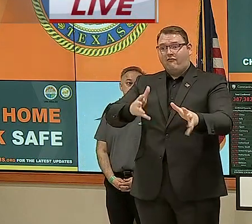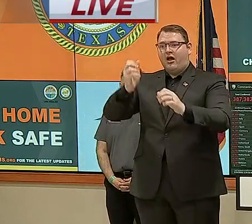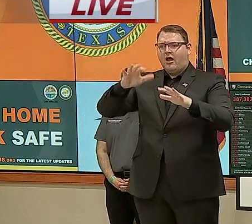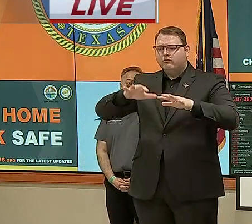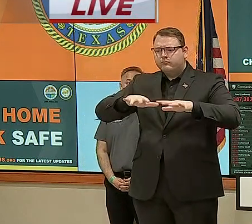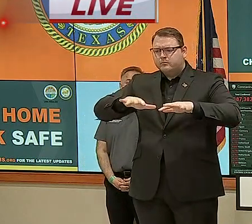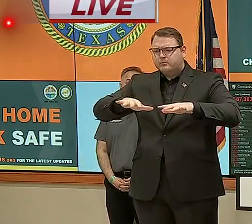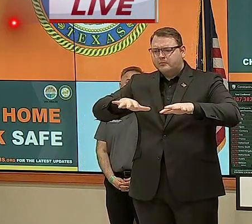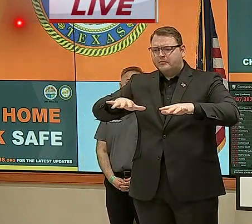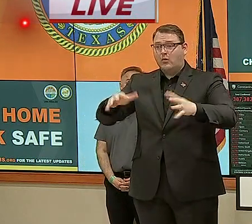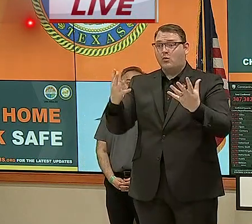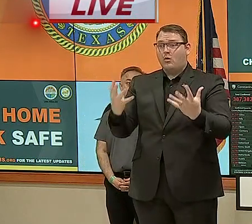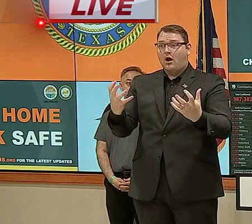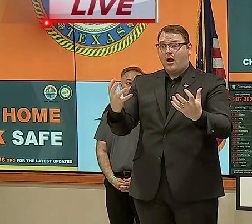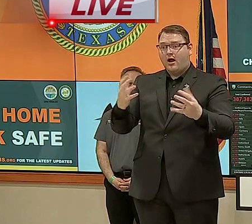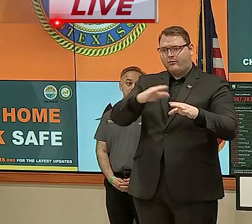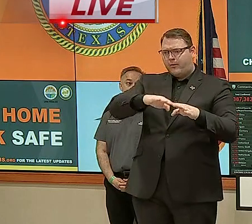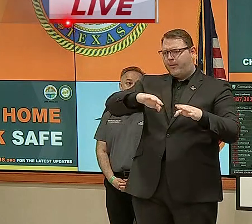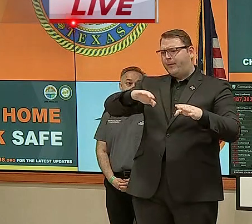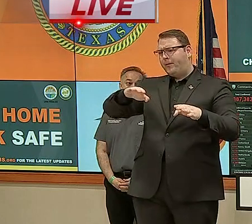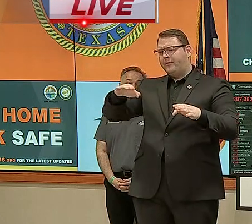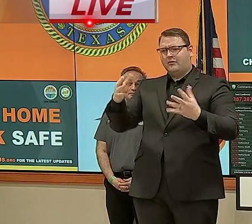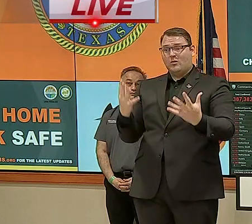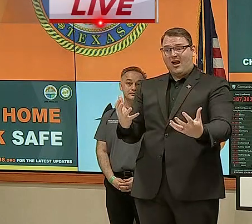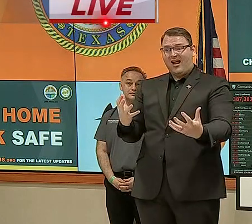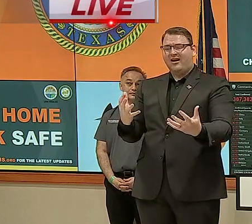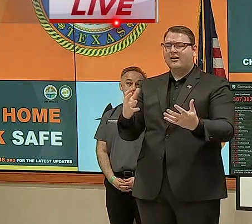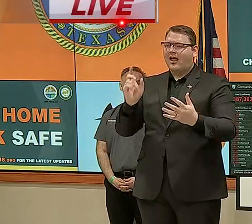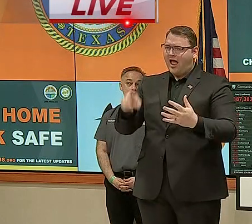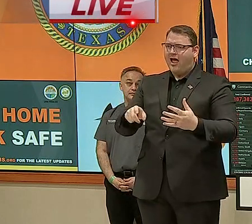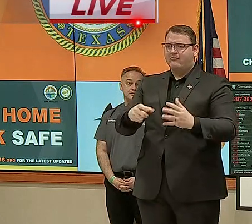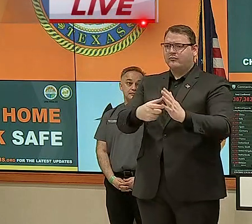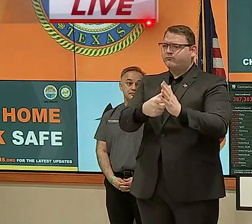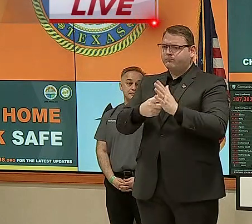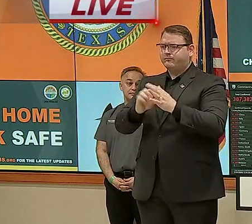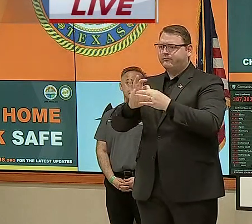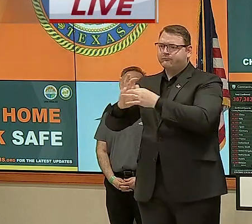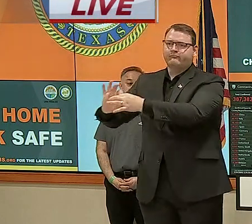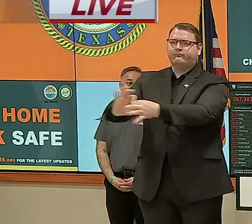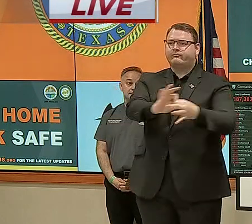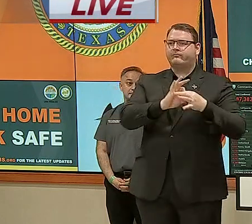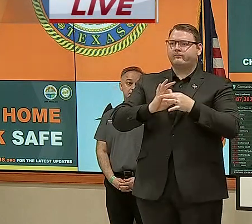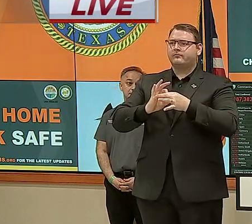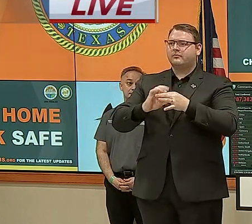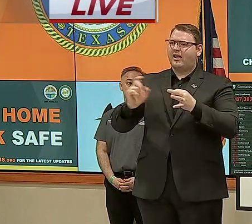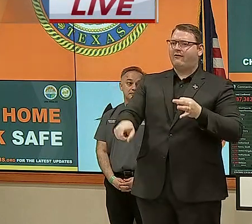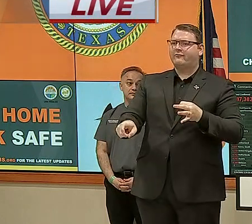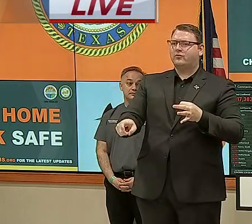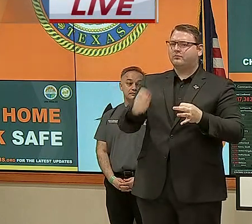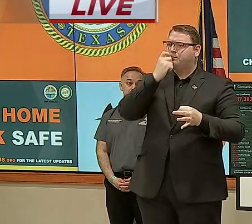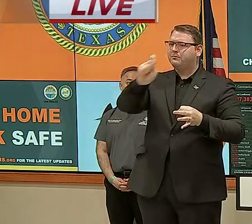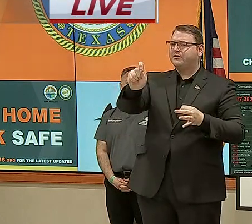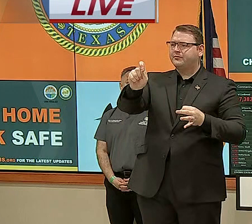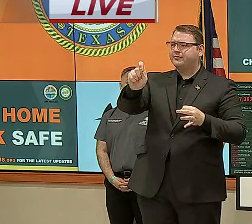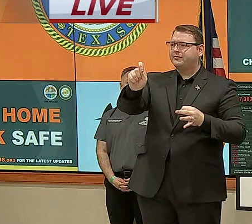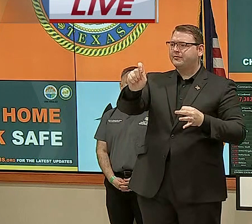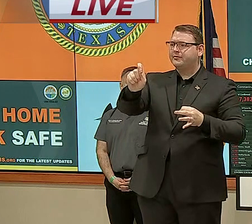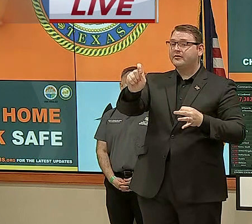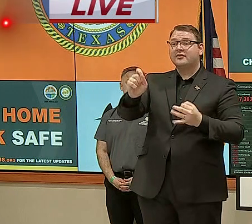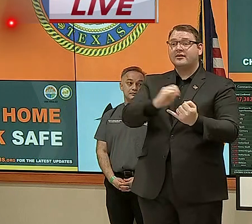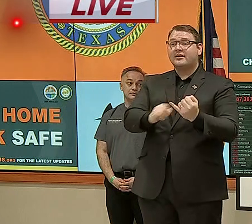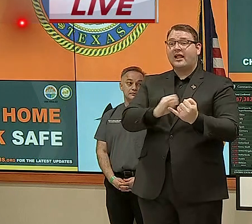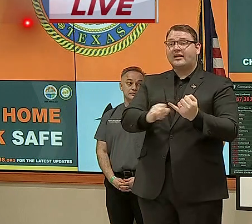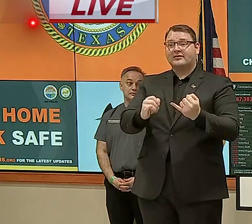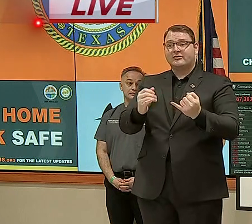option, that's a must. We have to work together. And then lastly, what I would say, you know, is I would love for it to